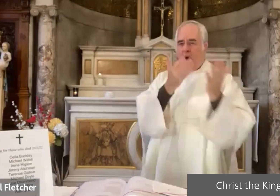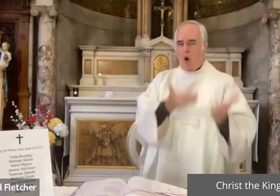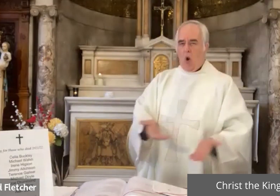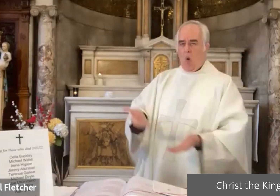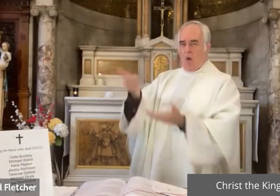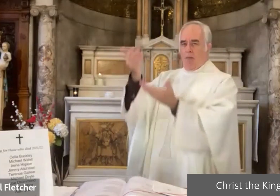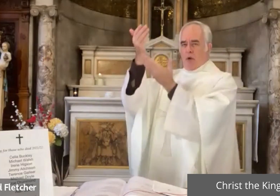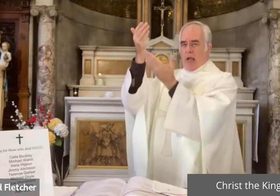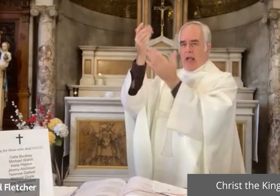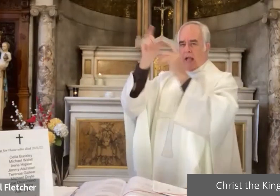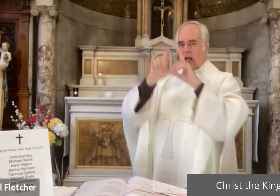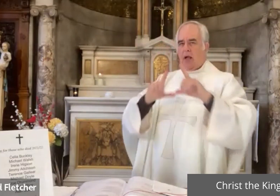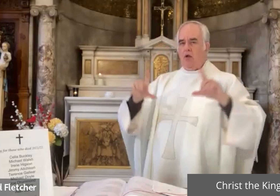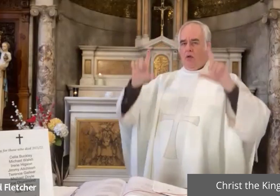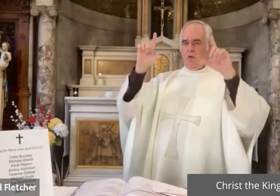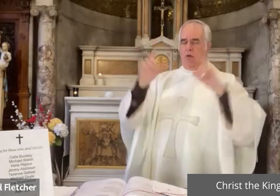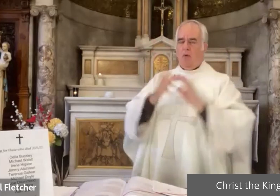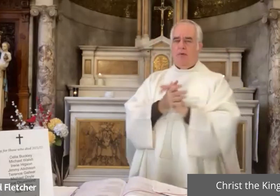offer we pray.